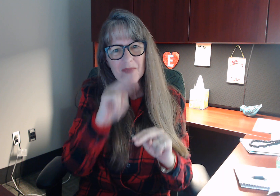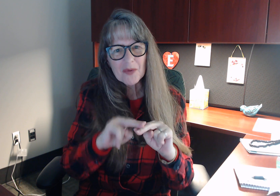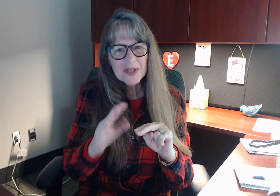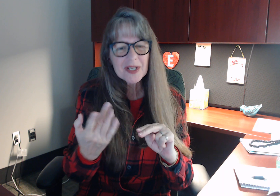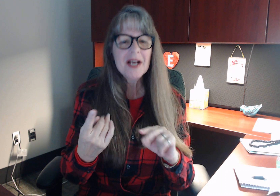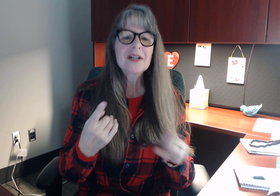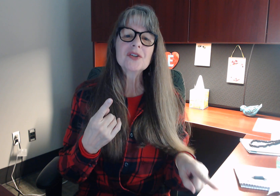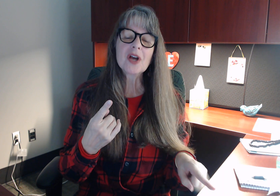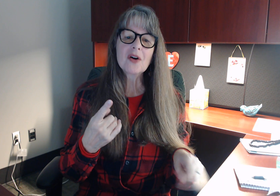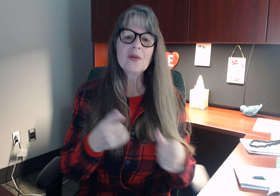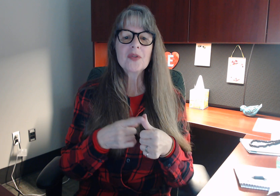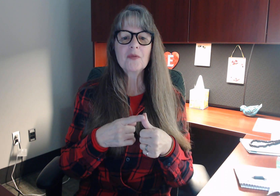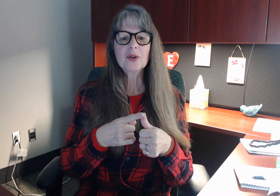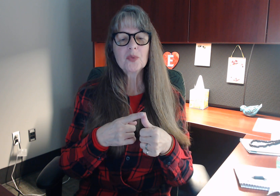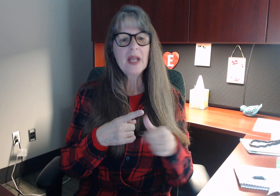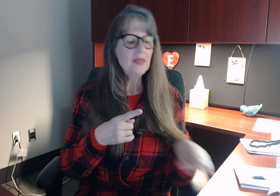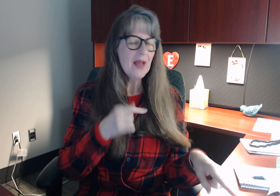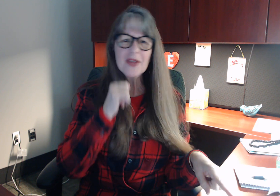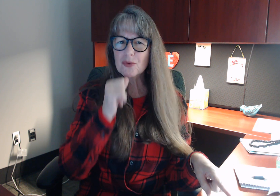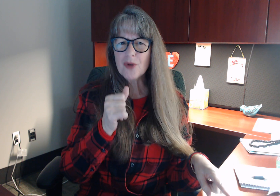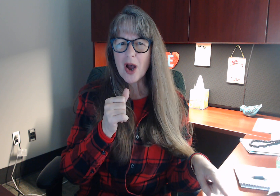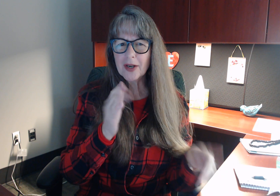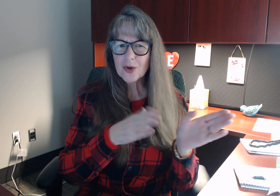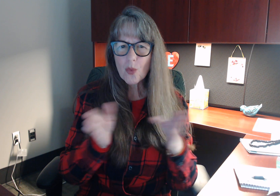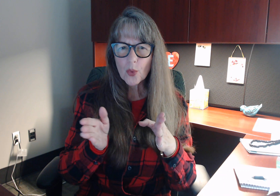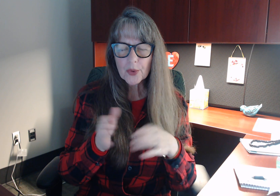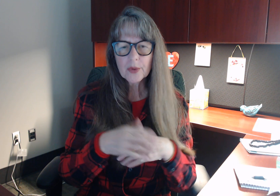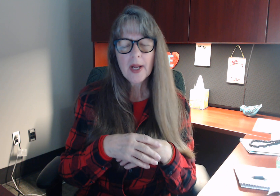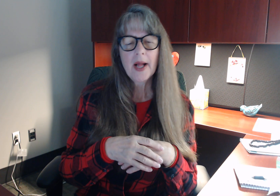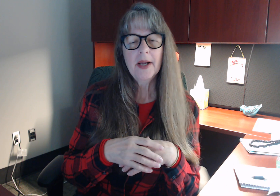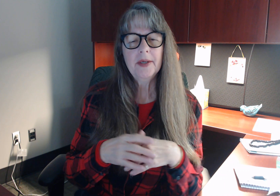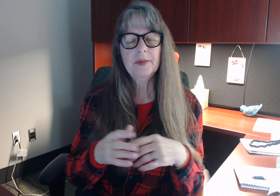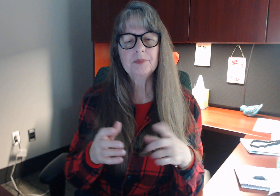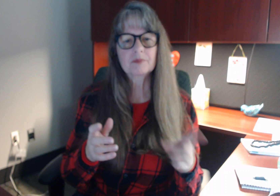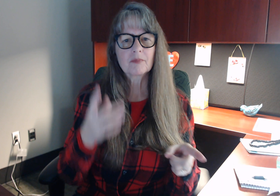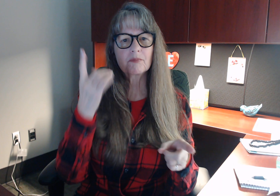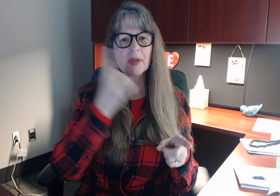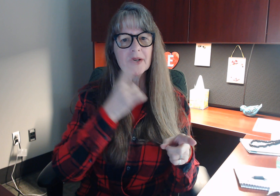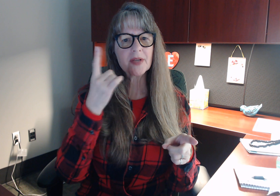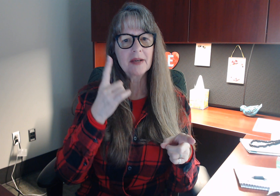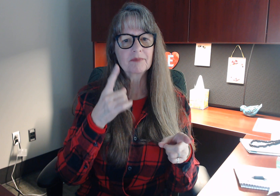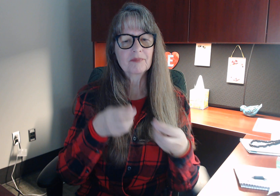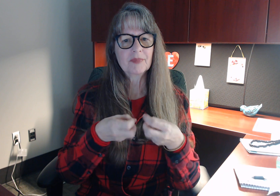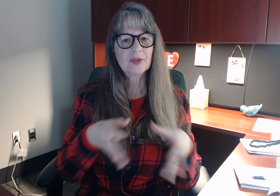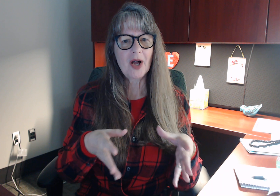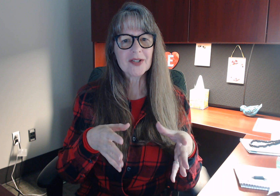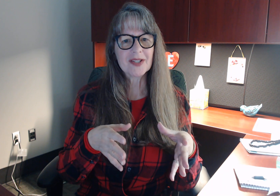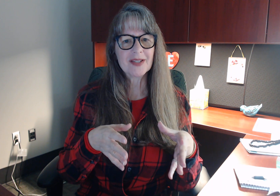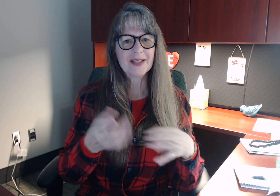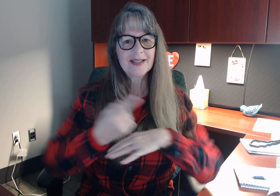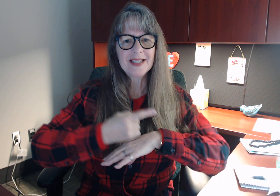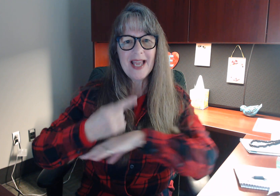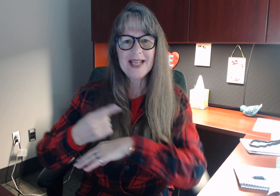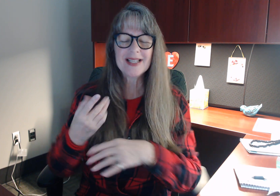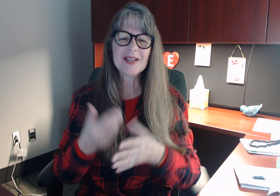ones. So the first one, and these are not in order because I lost the dates